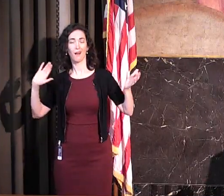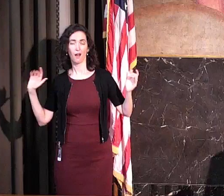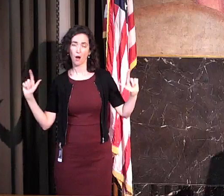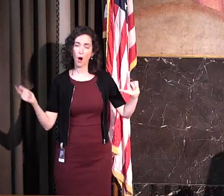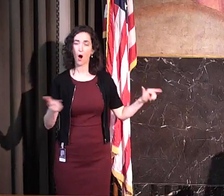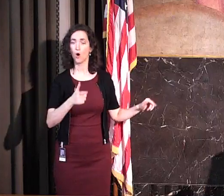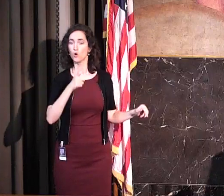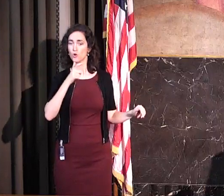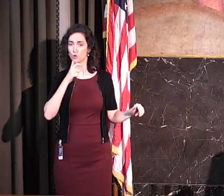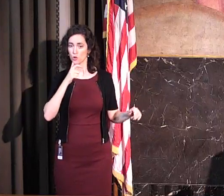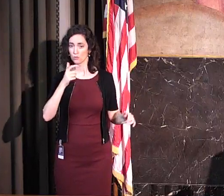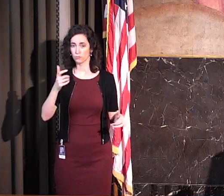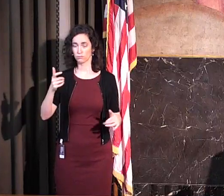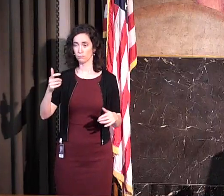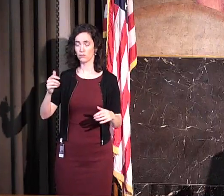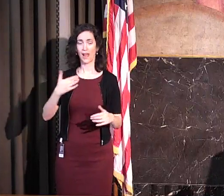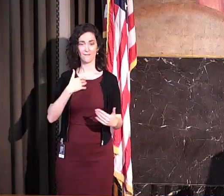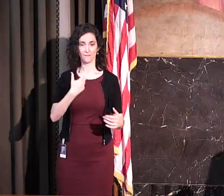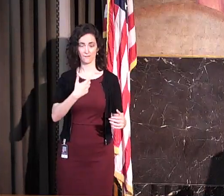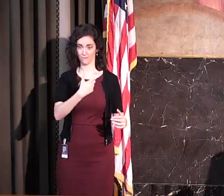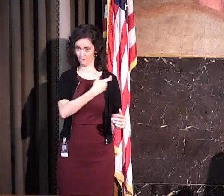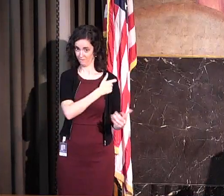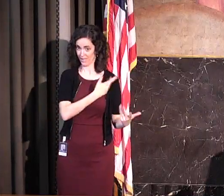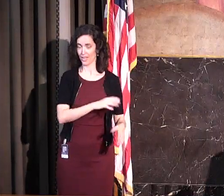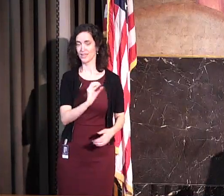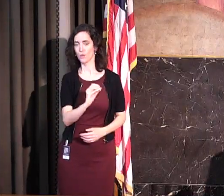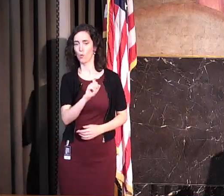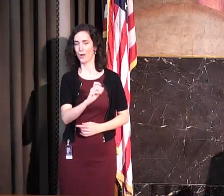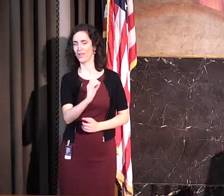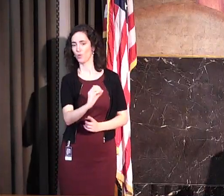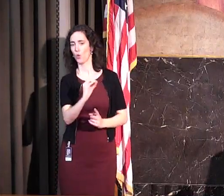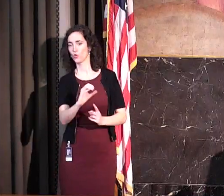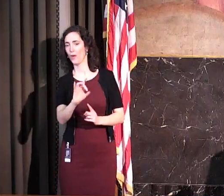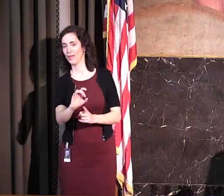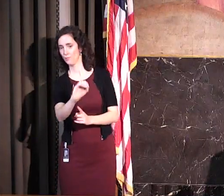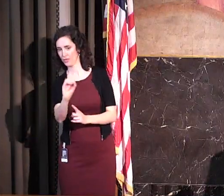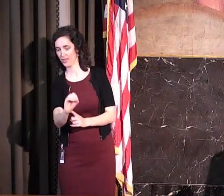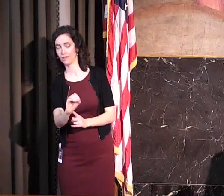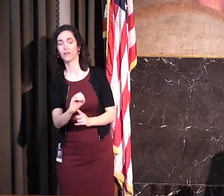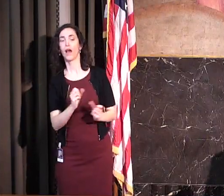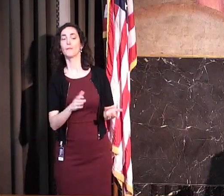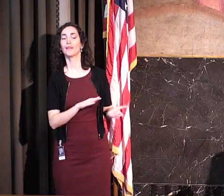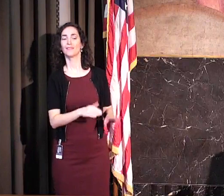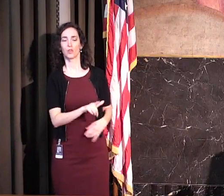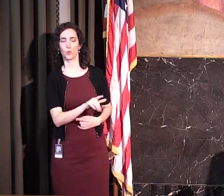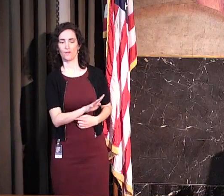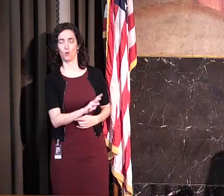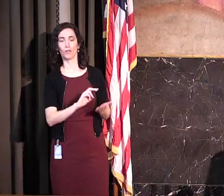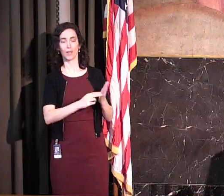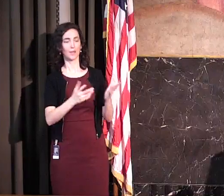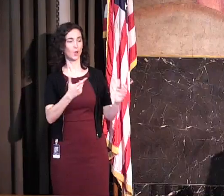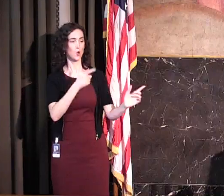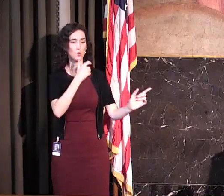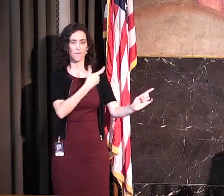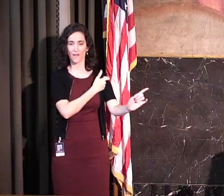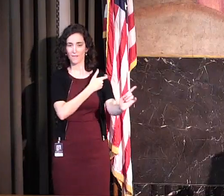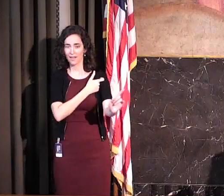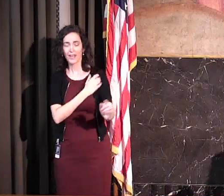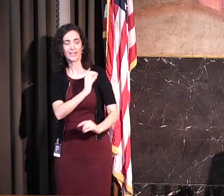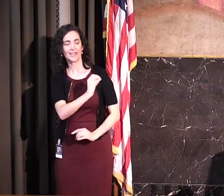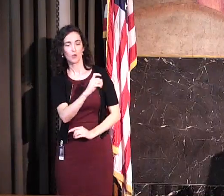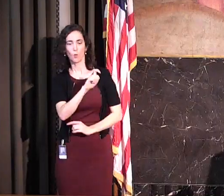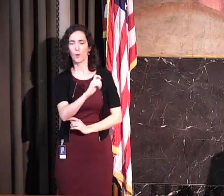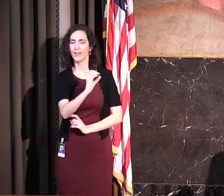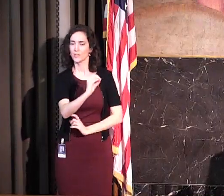0.008% of everyone who's fully vaccinated. And of them, 34 have died, or 0.002% of everyone who's